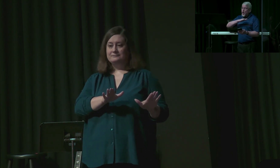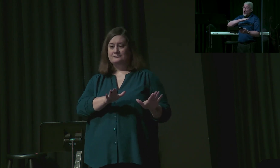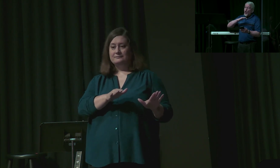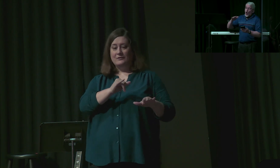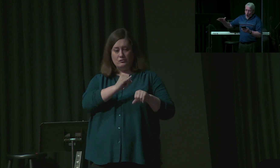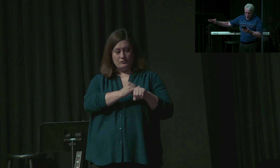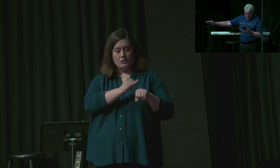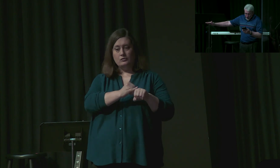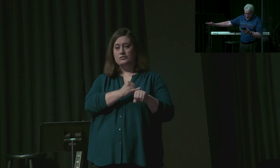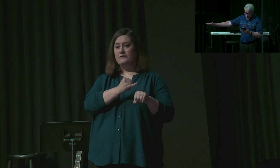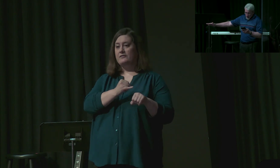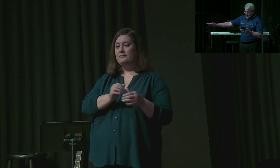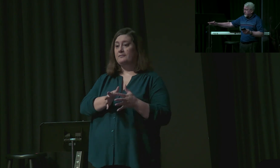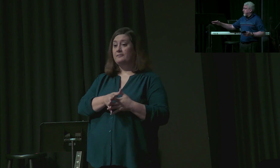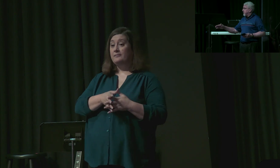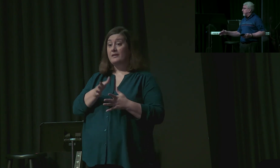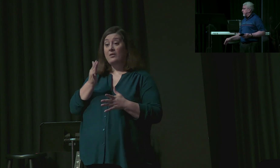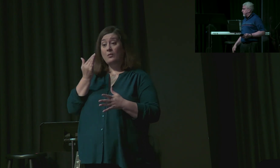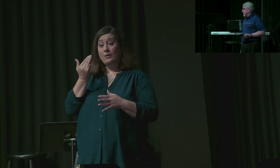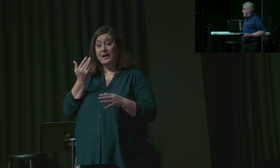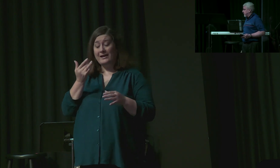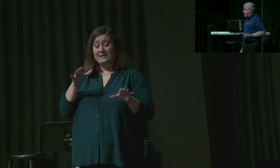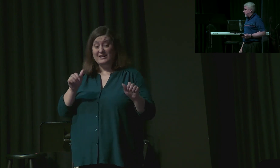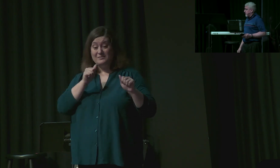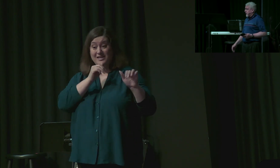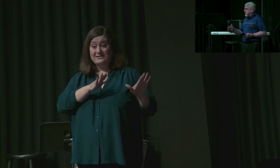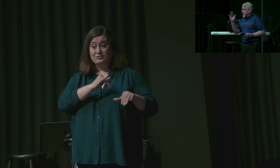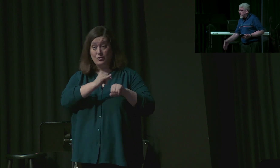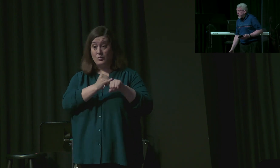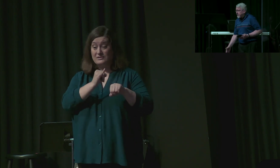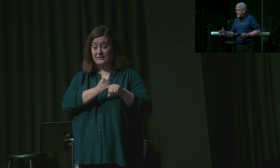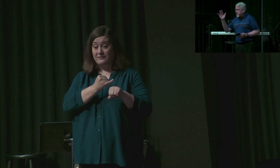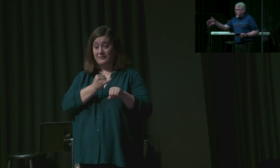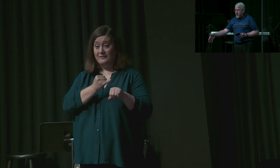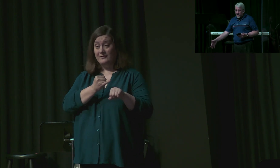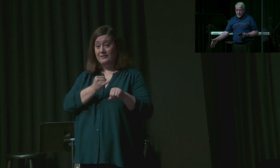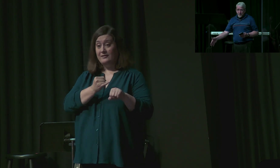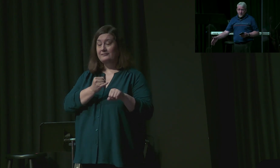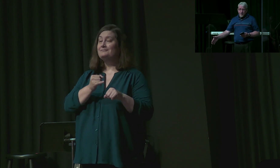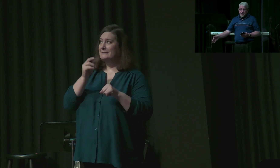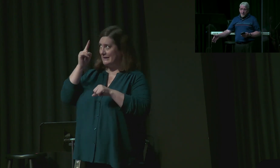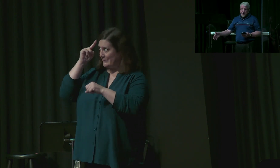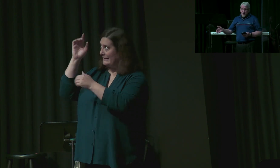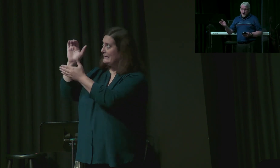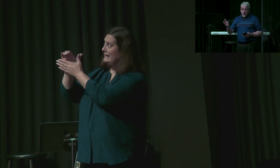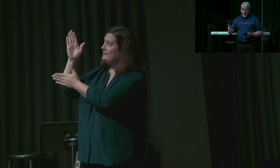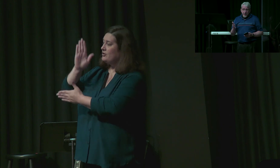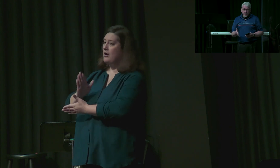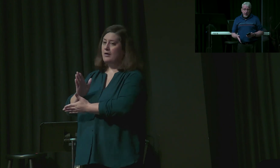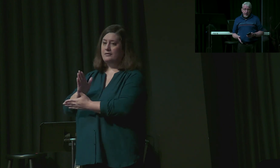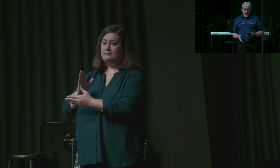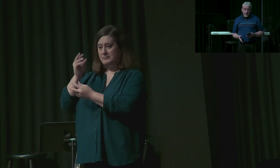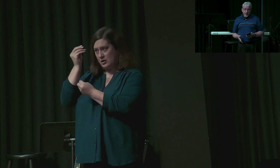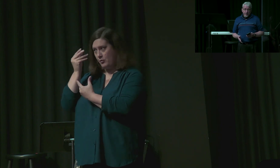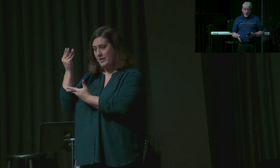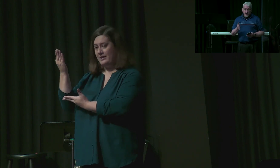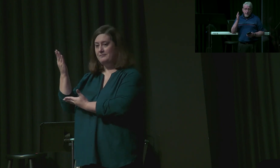Joseph, all because he believes God in an obeying